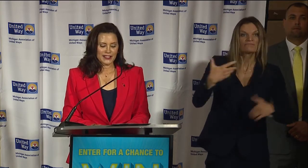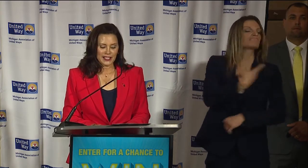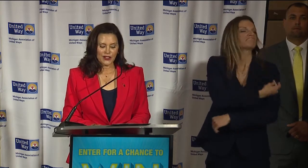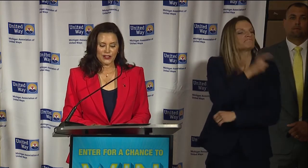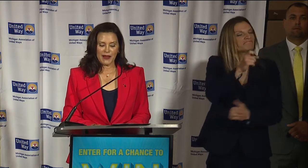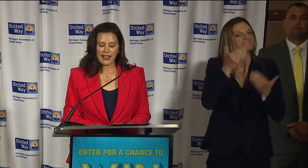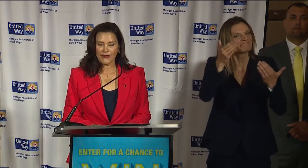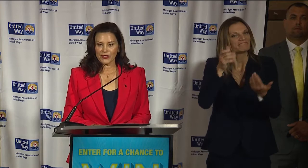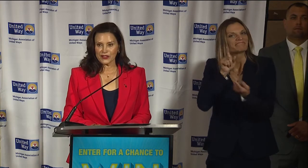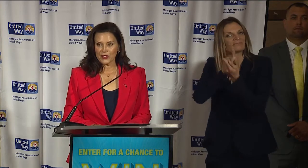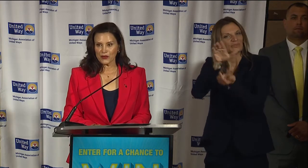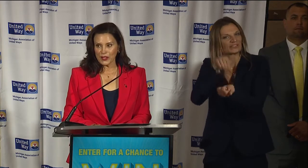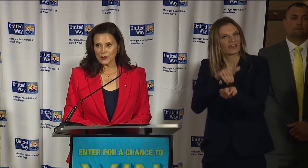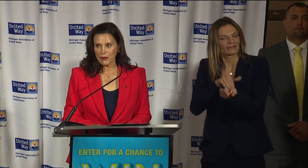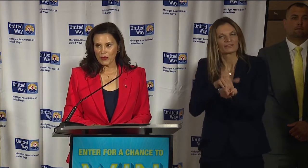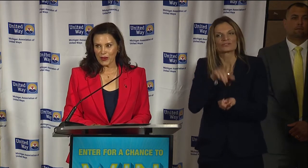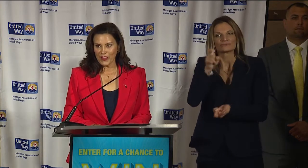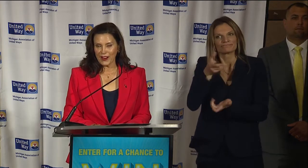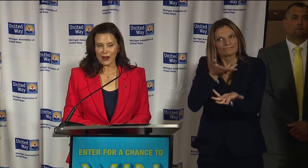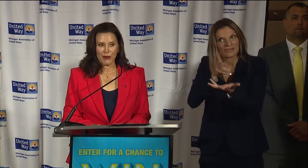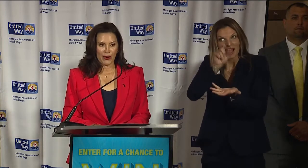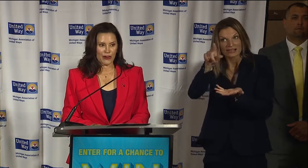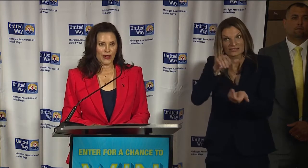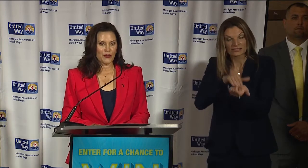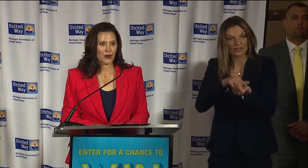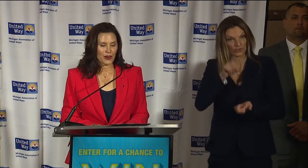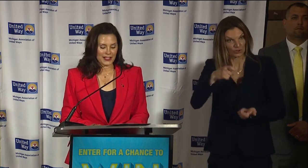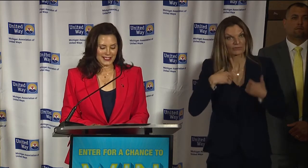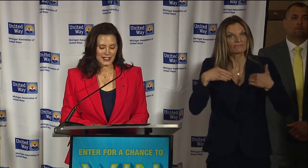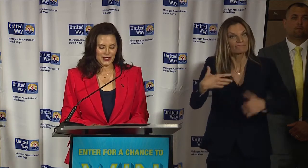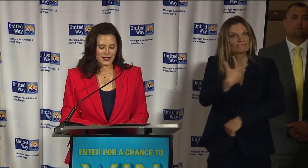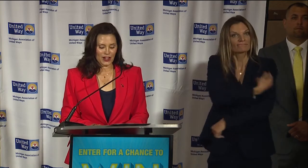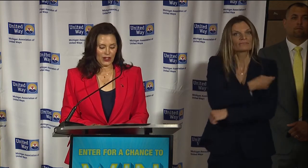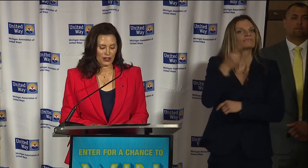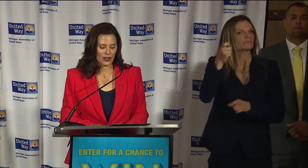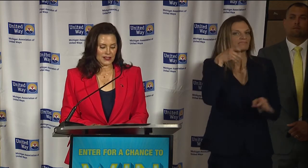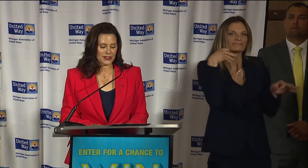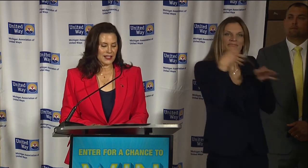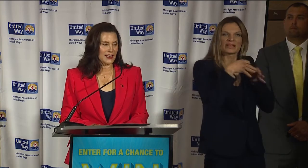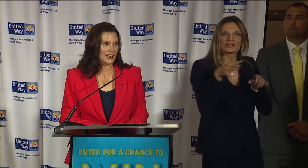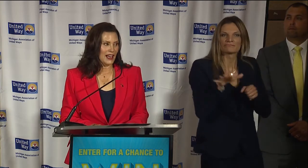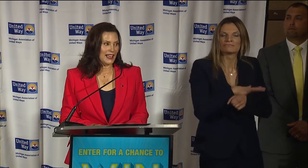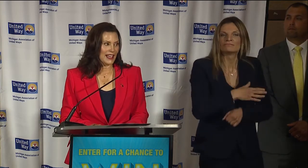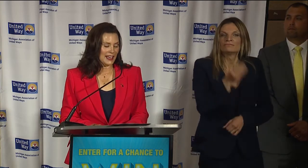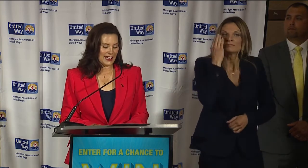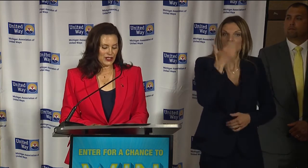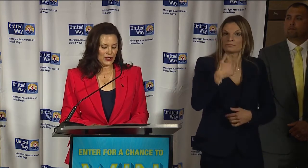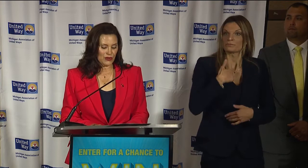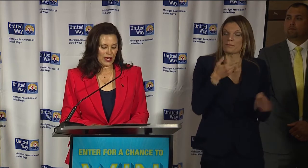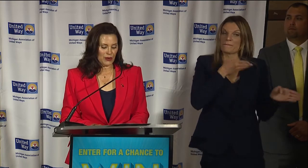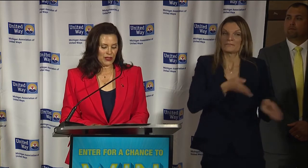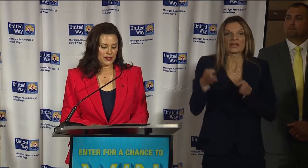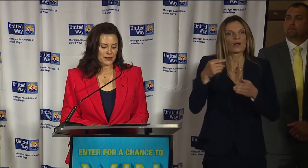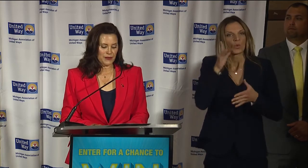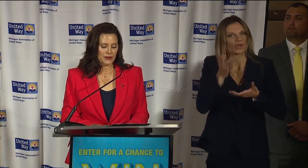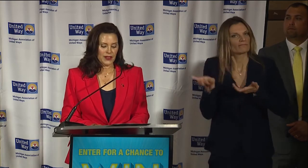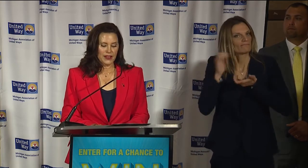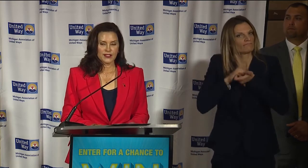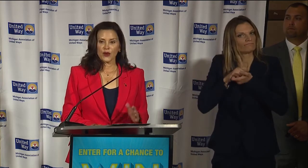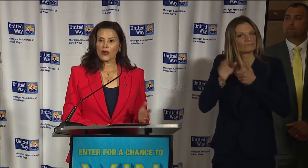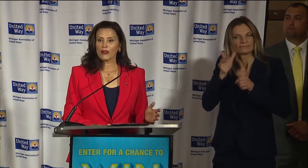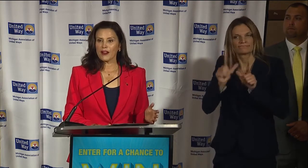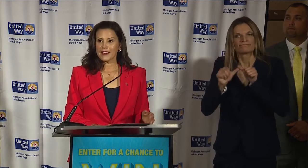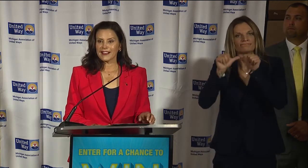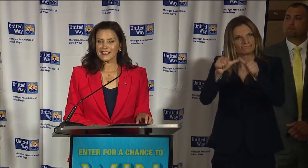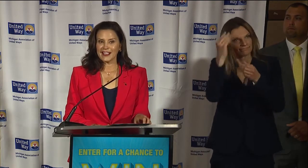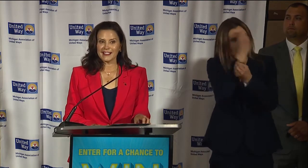We'll continue to make efforts to reach people where they are, partnering with organizations all across the state and getting into neighborhoods.